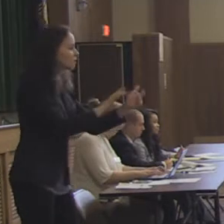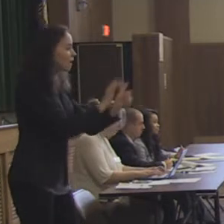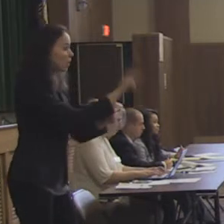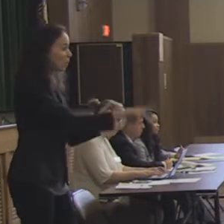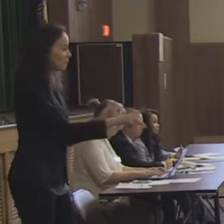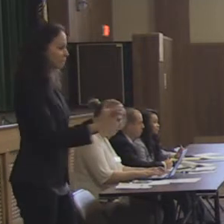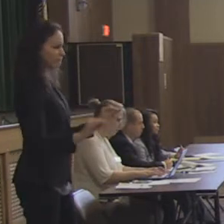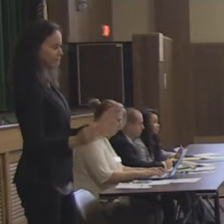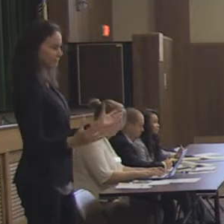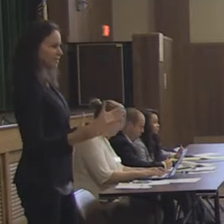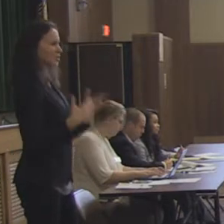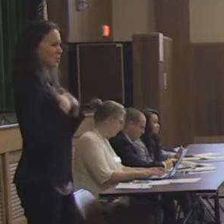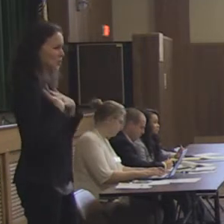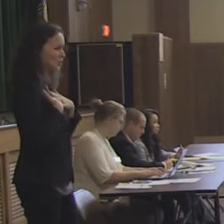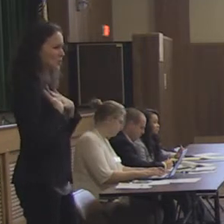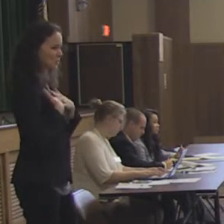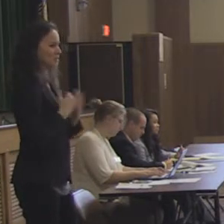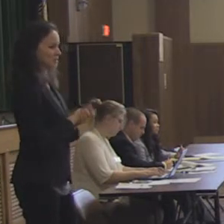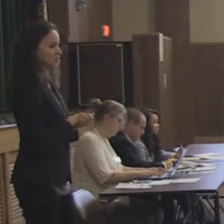ready.